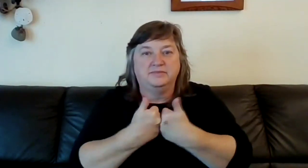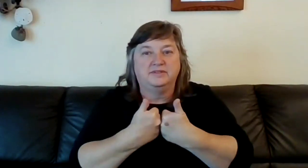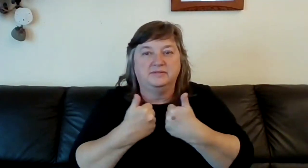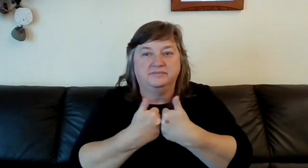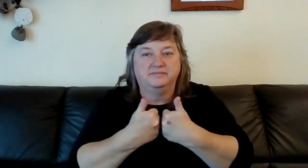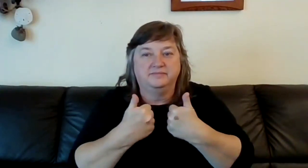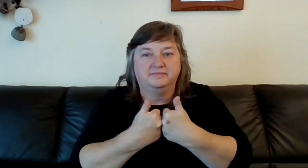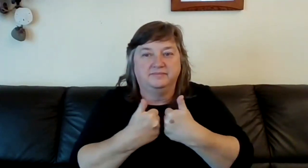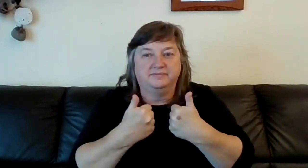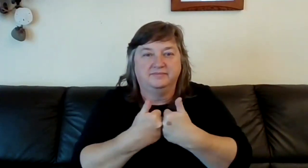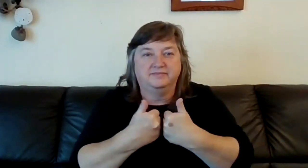games,